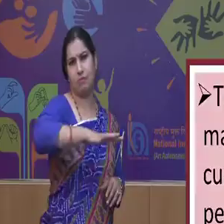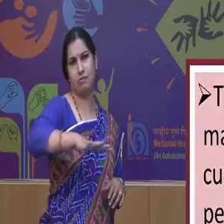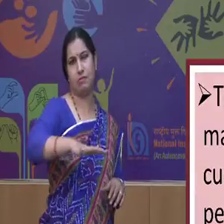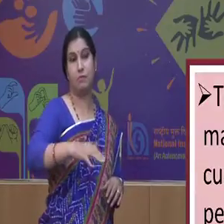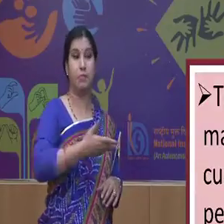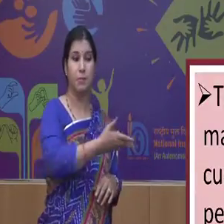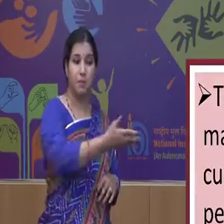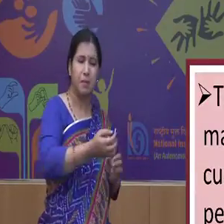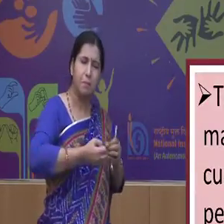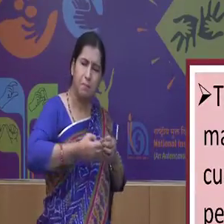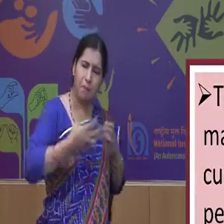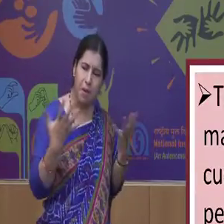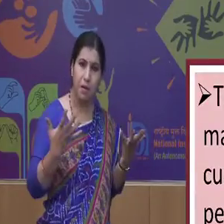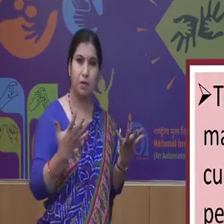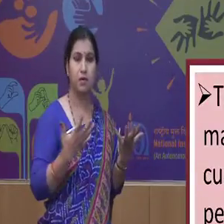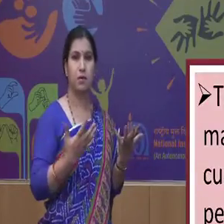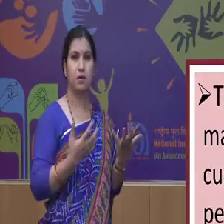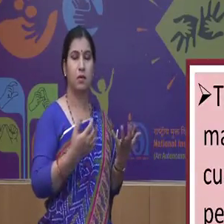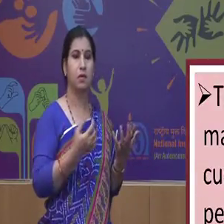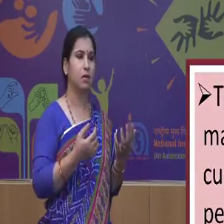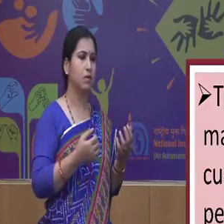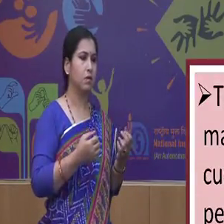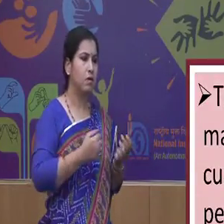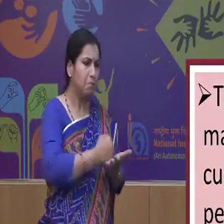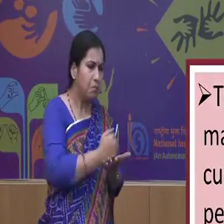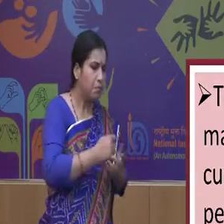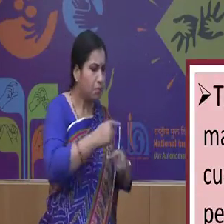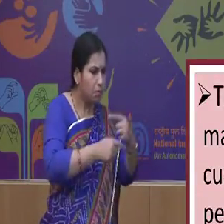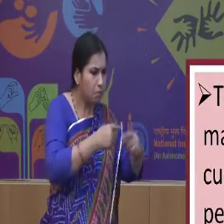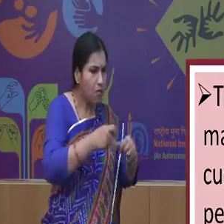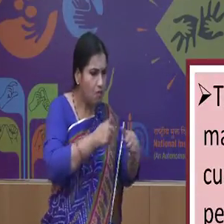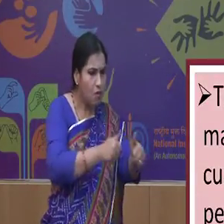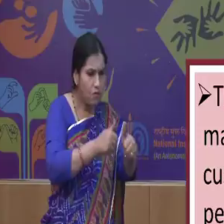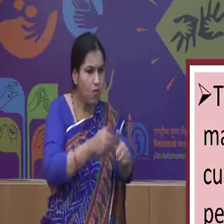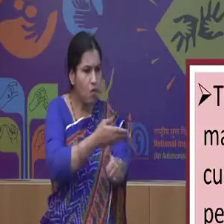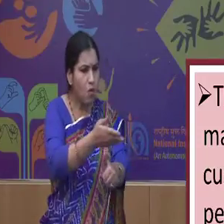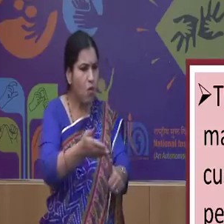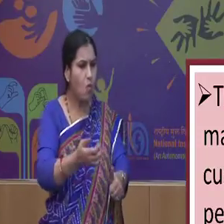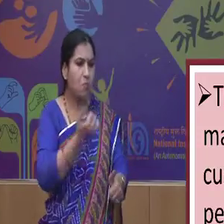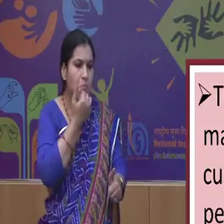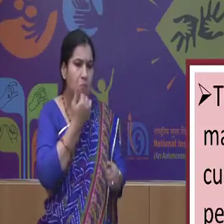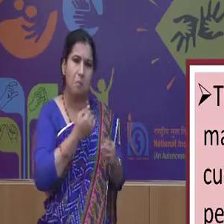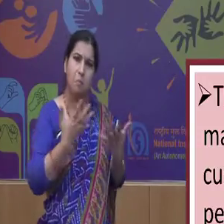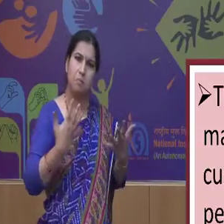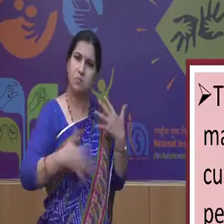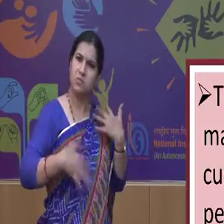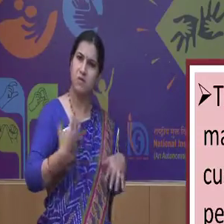There were many evil social customs that the people followed.